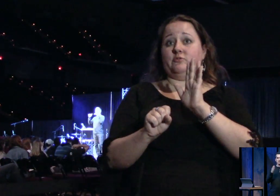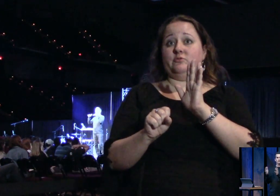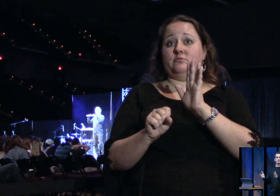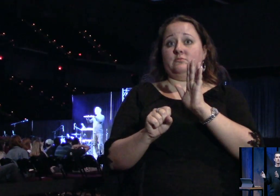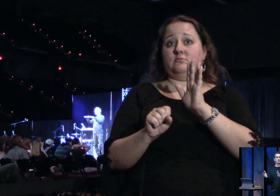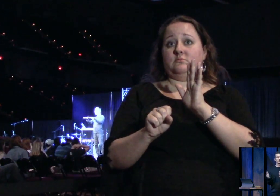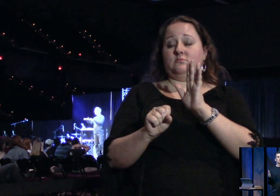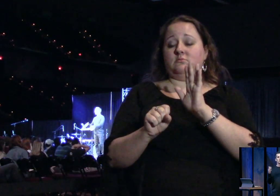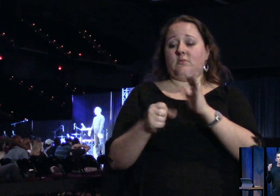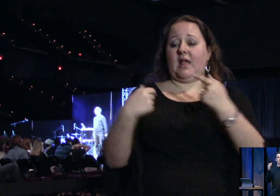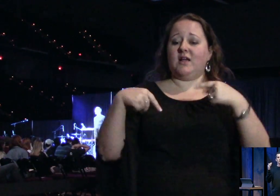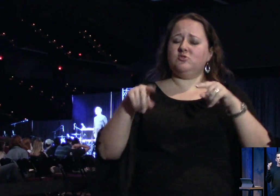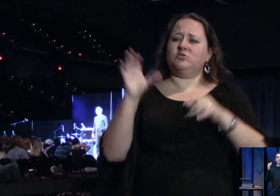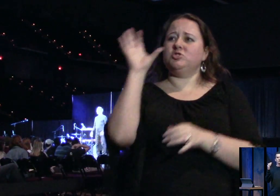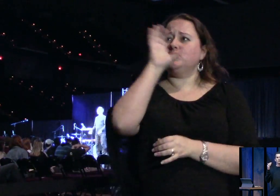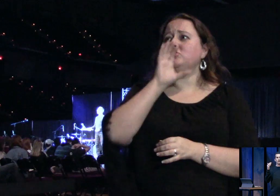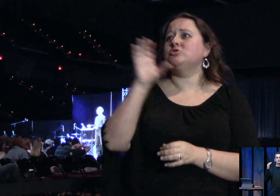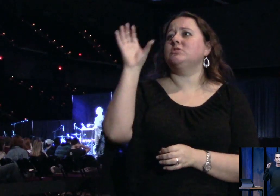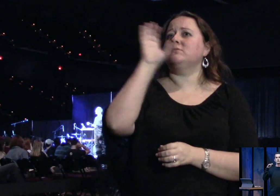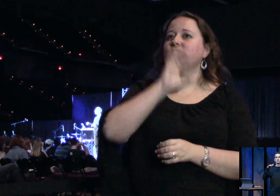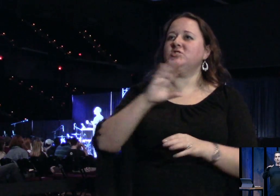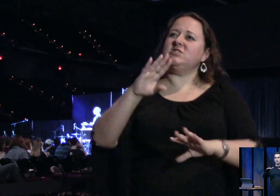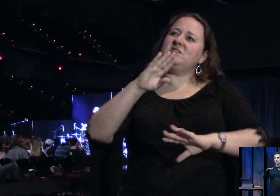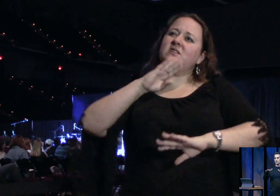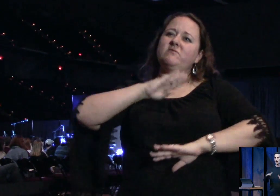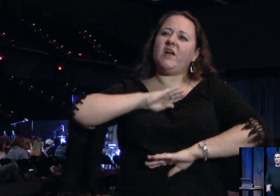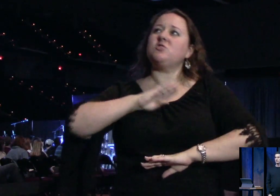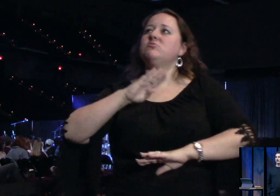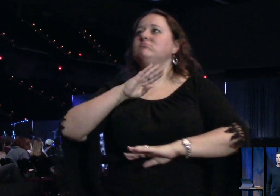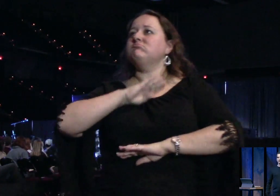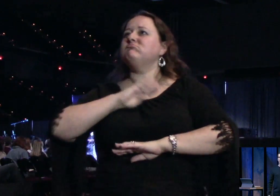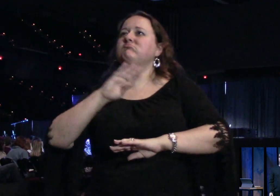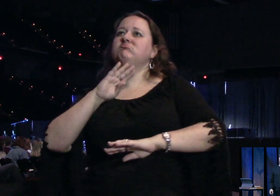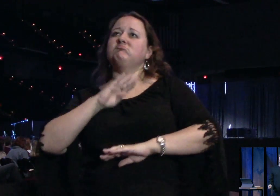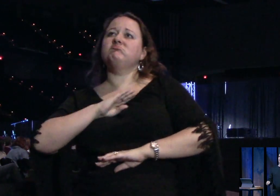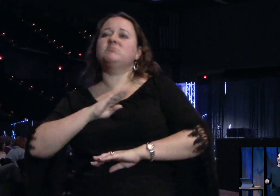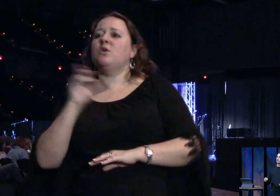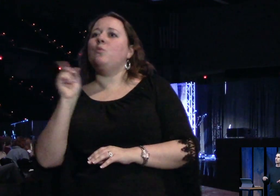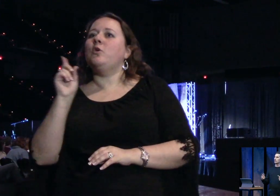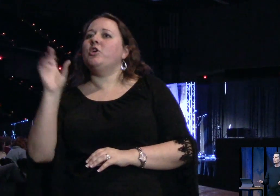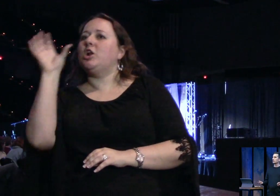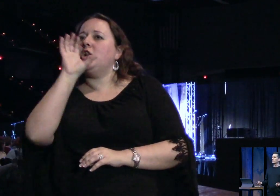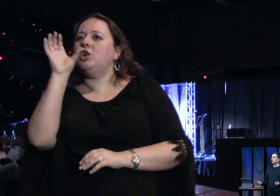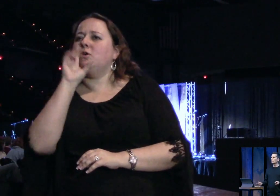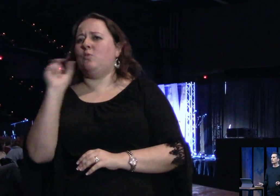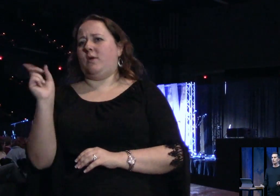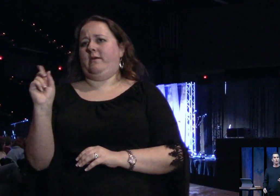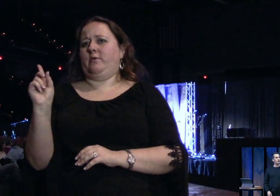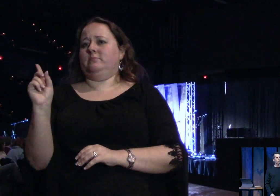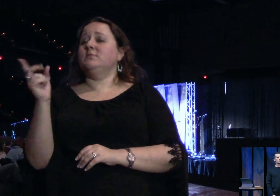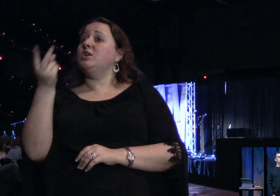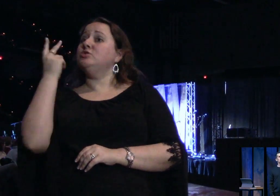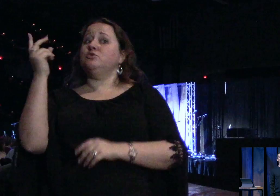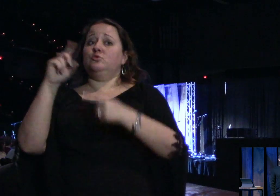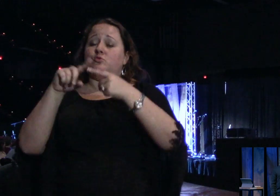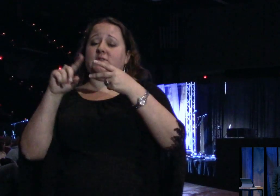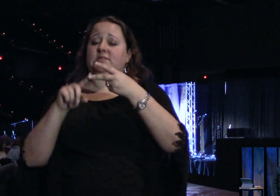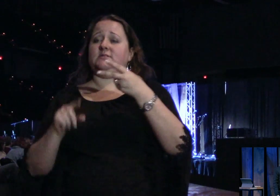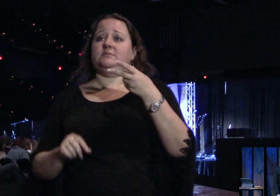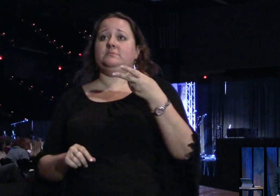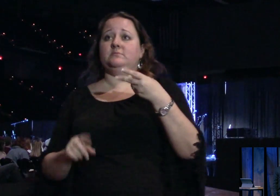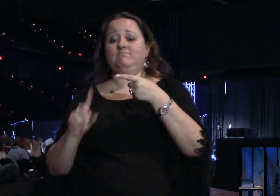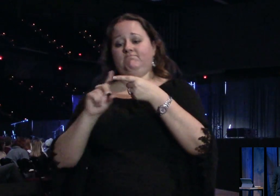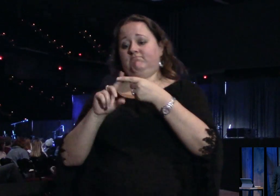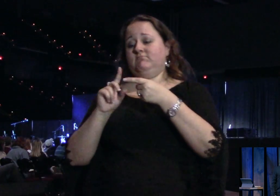This semester, as you search for satisfaction and fulfillment, where are you going to look? You only have two